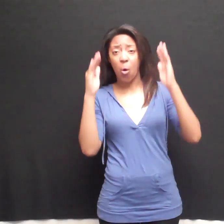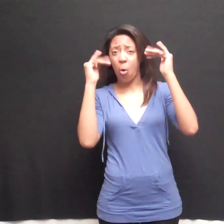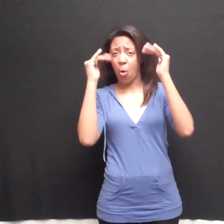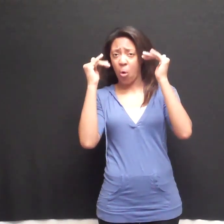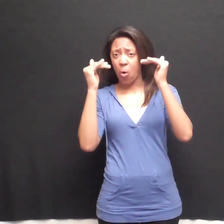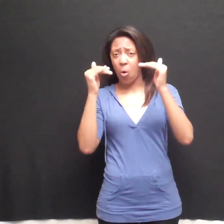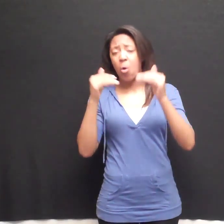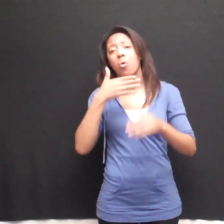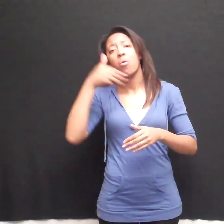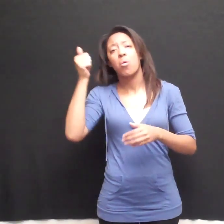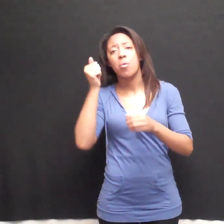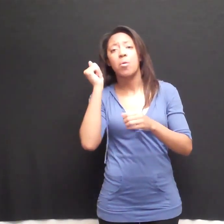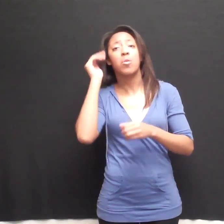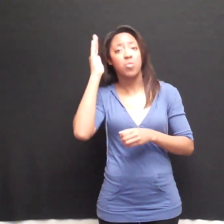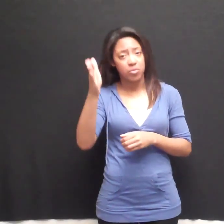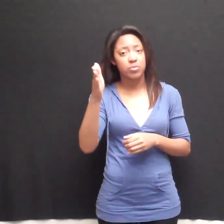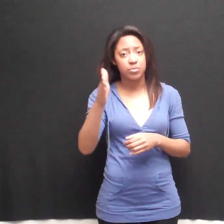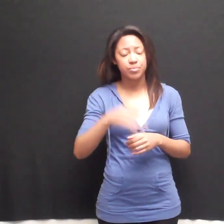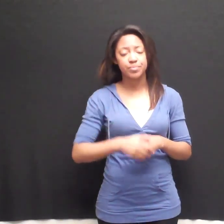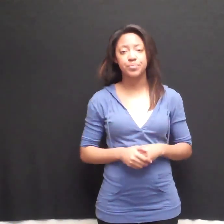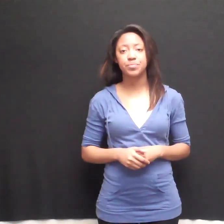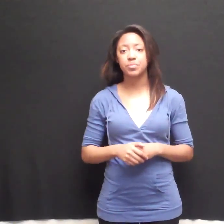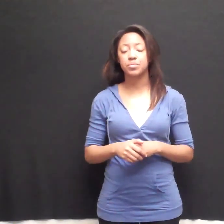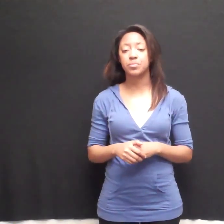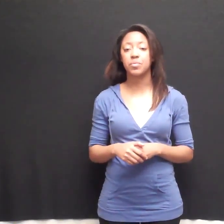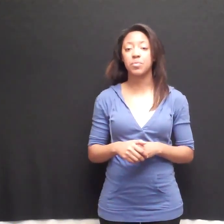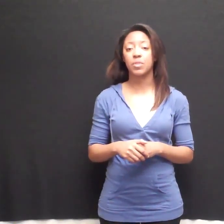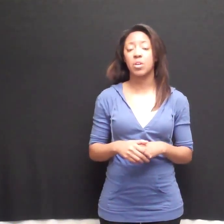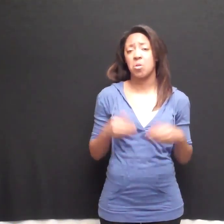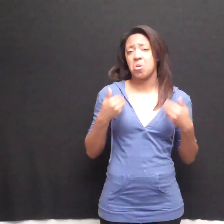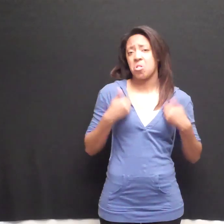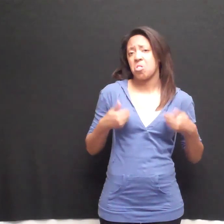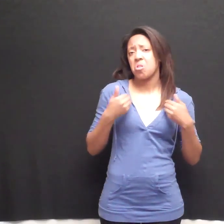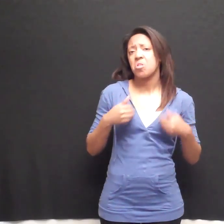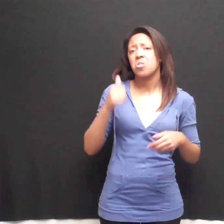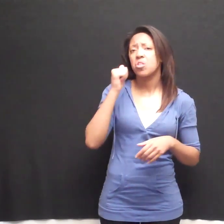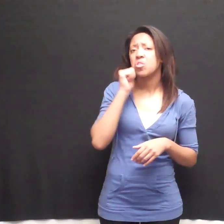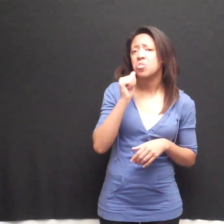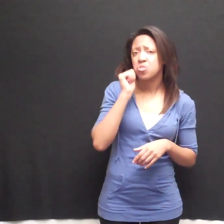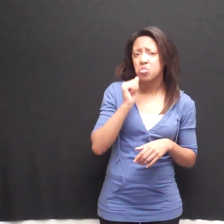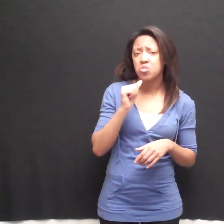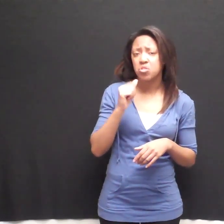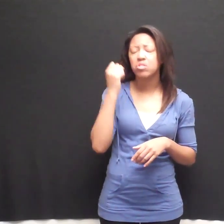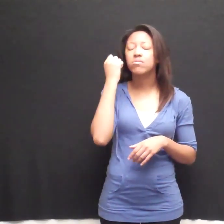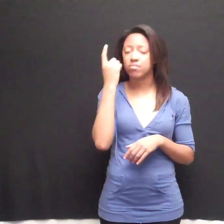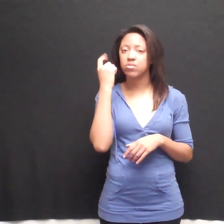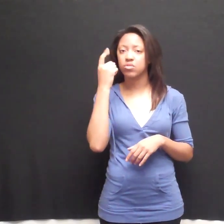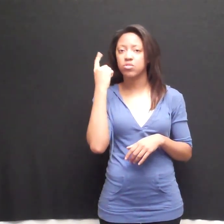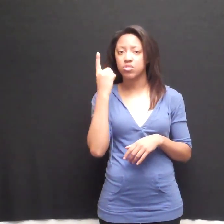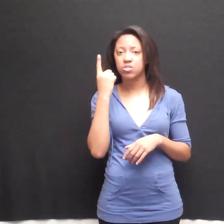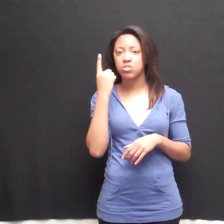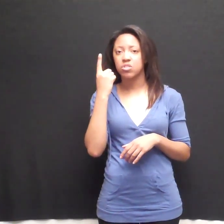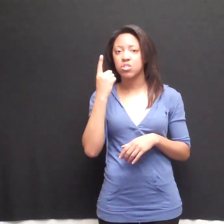But even the youngest daughters had come to understand that their precarious hold on the American dream depended on their willingness to